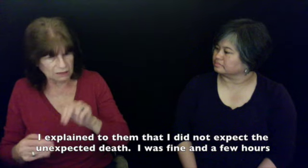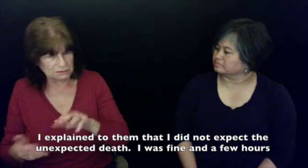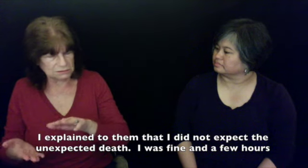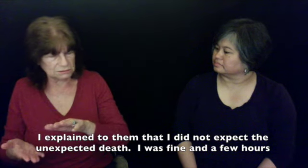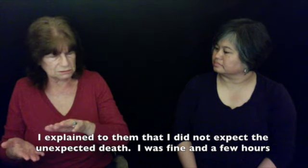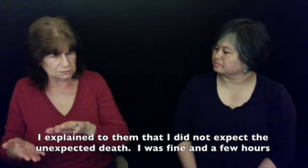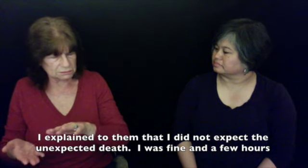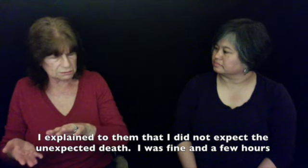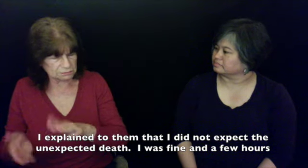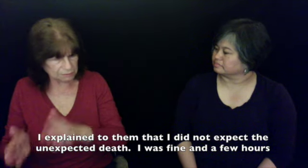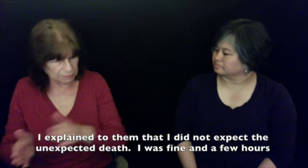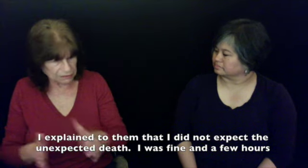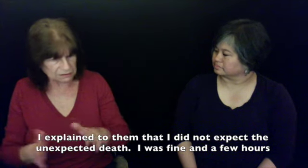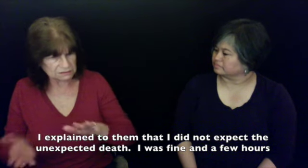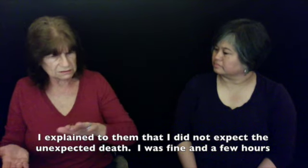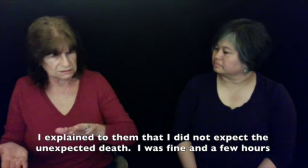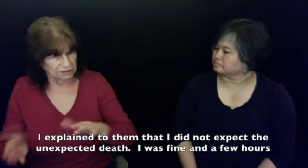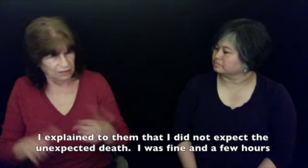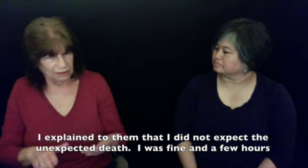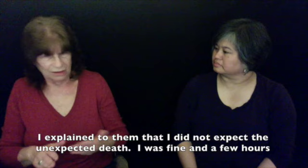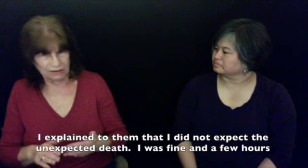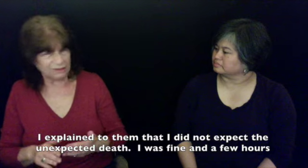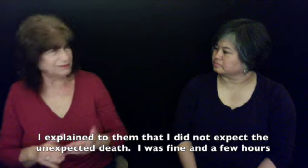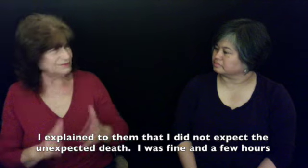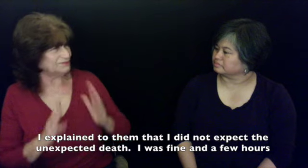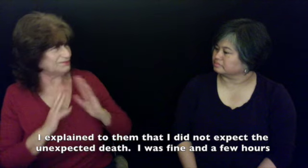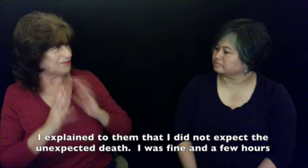the unexpected death, and I was fine for a few hours.